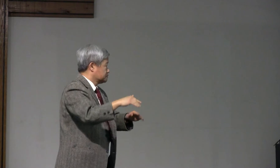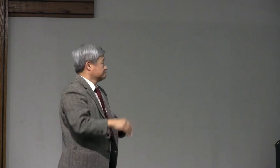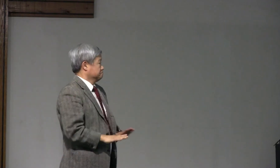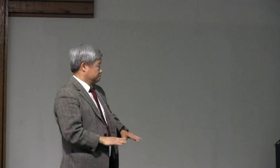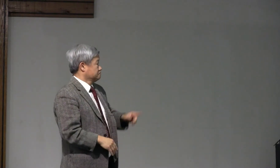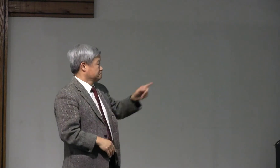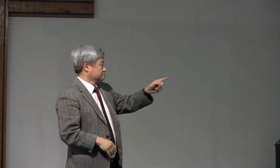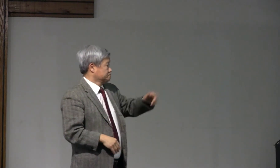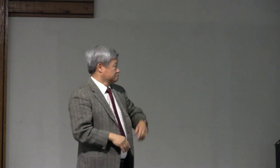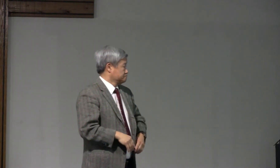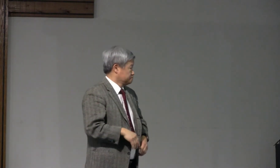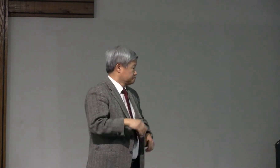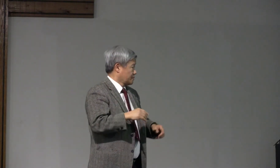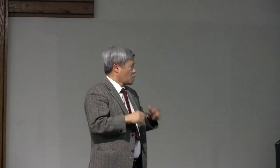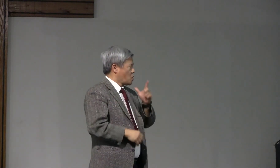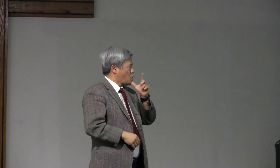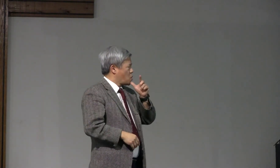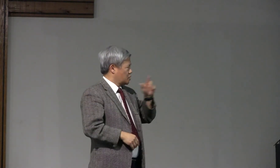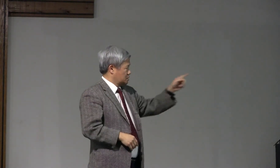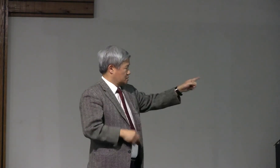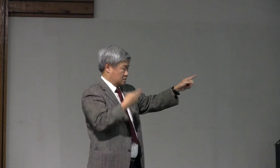happened with King Uzziah.